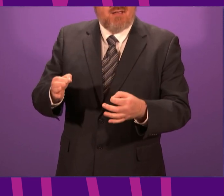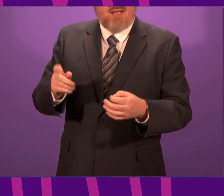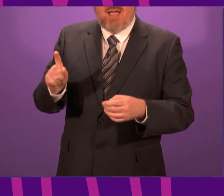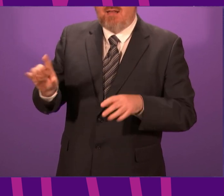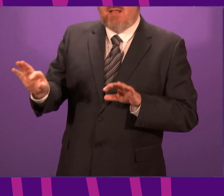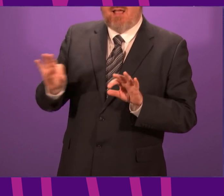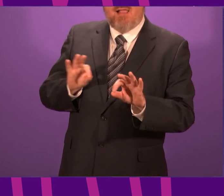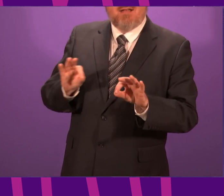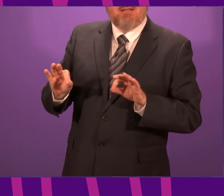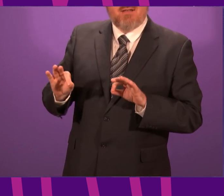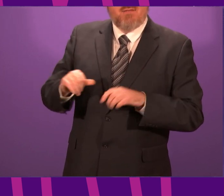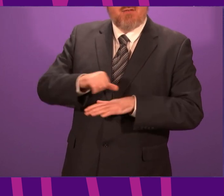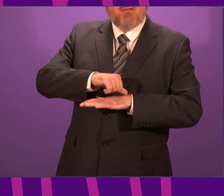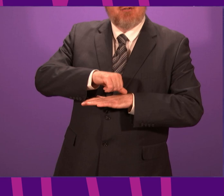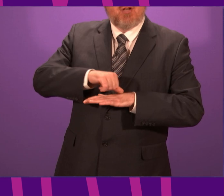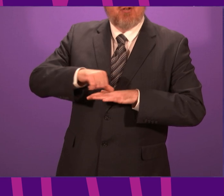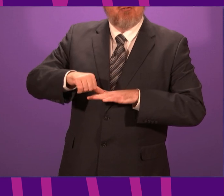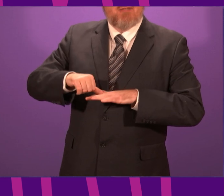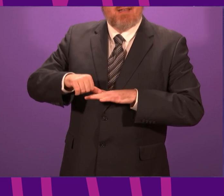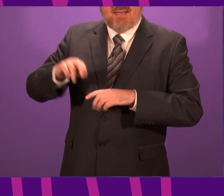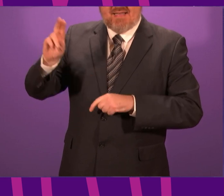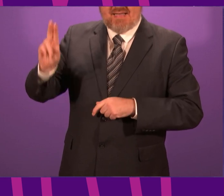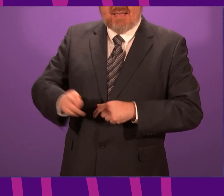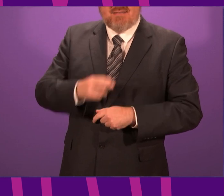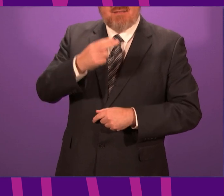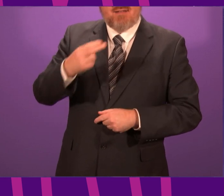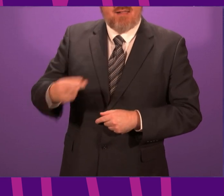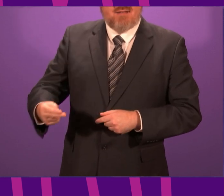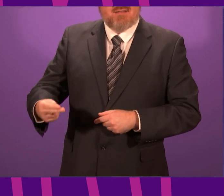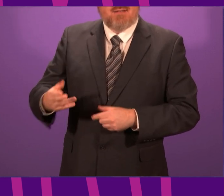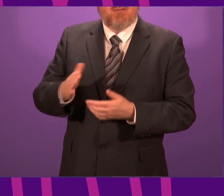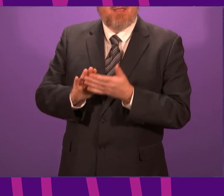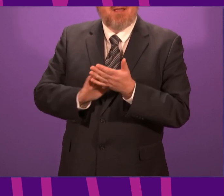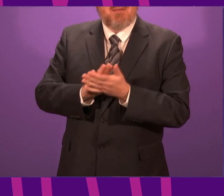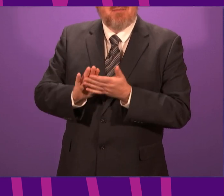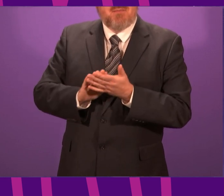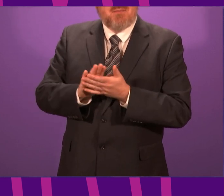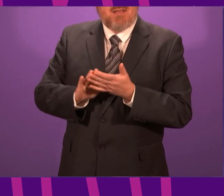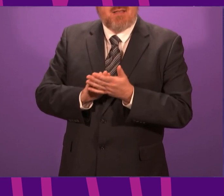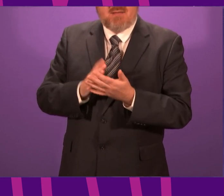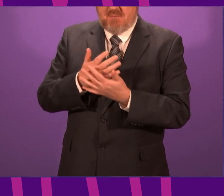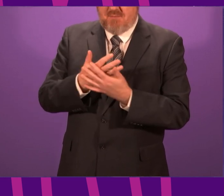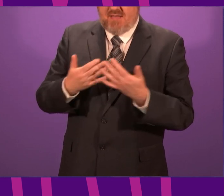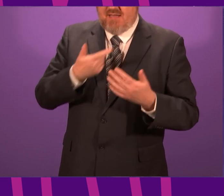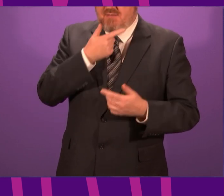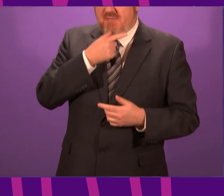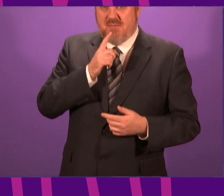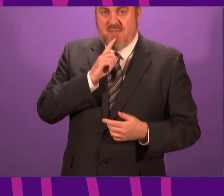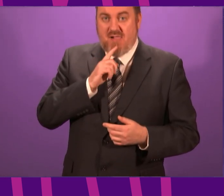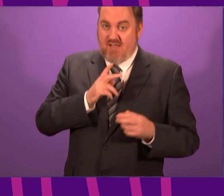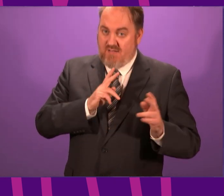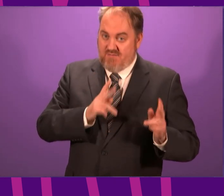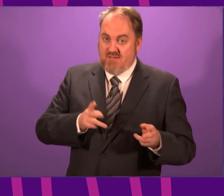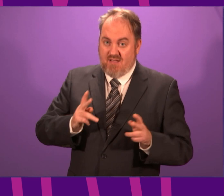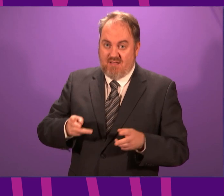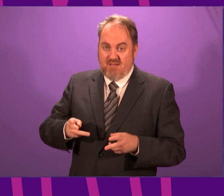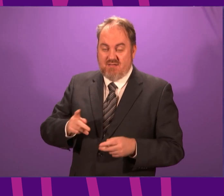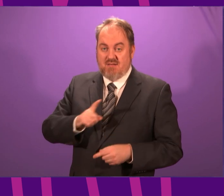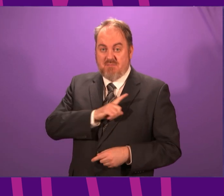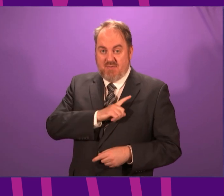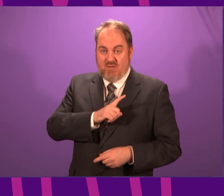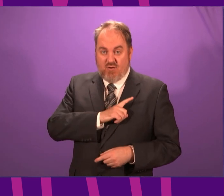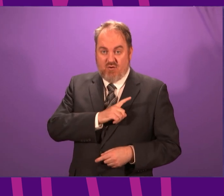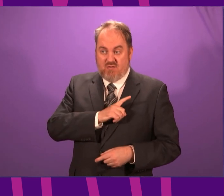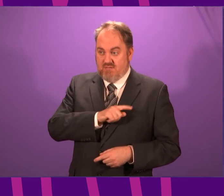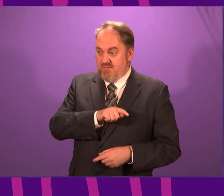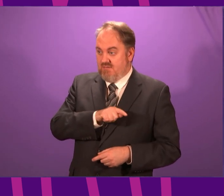been cancelled. And undoubtedly, people have also died because of the restrictions put in place to battle COVID, and their deaths are